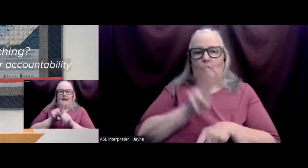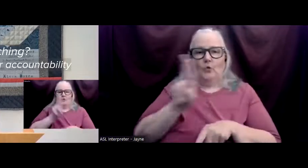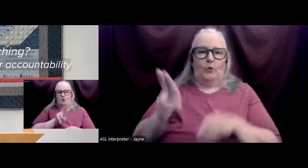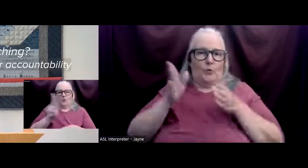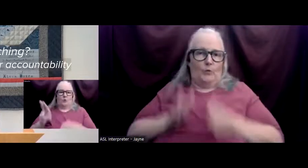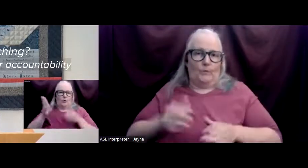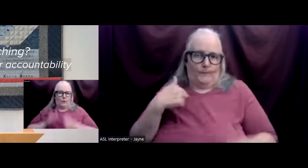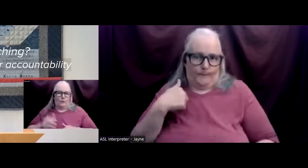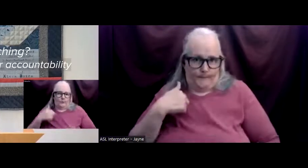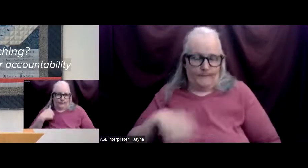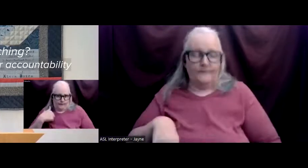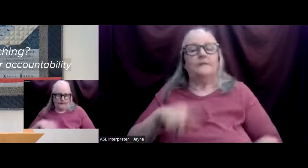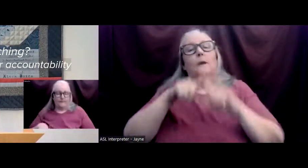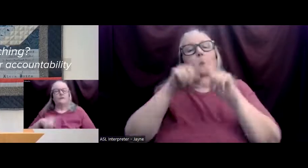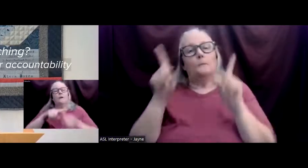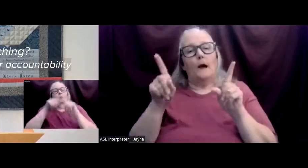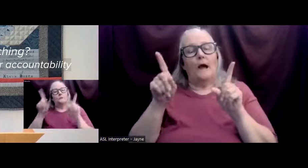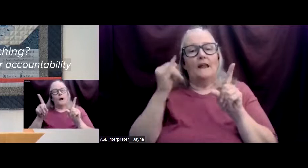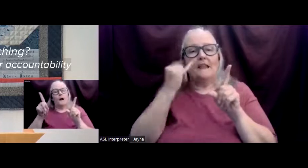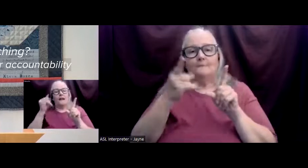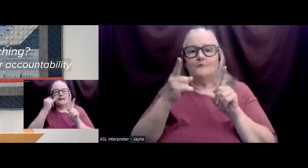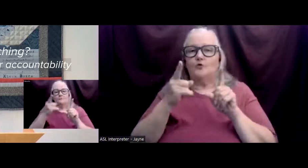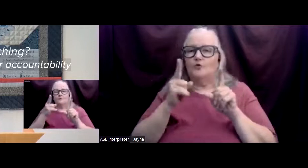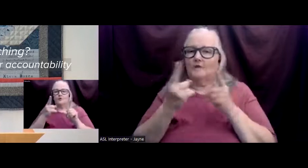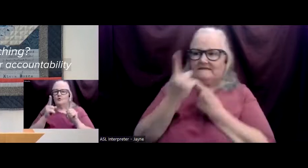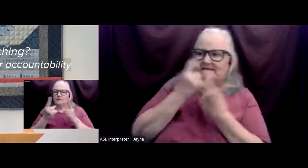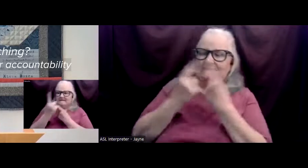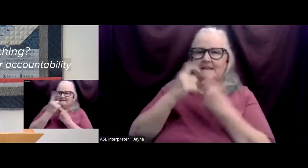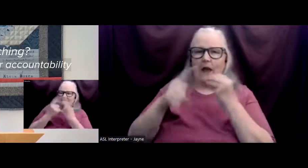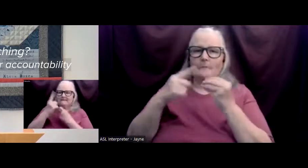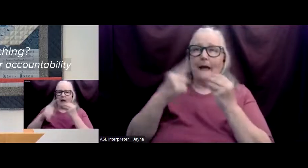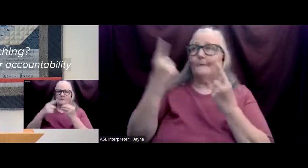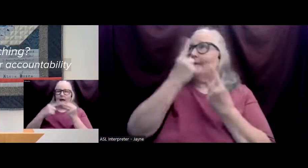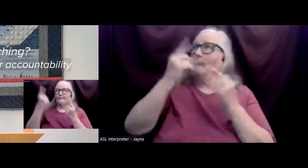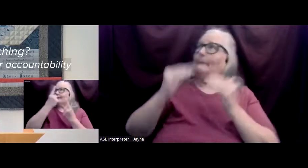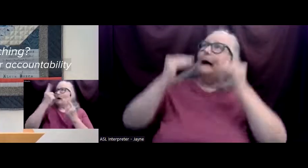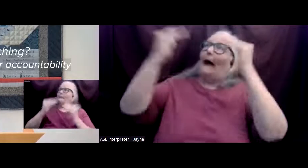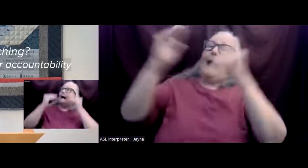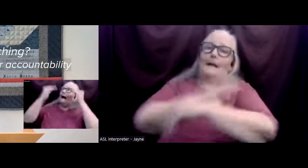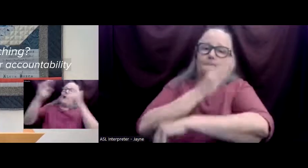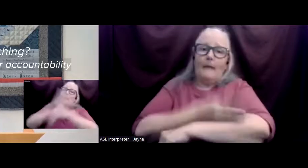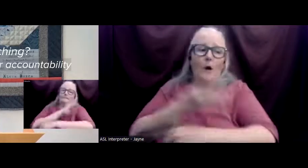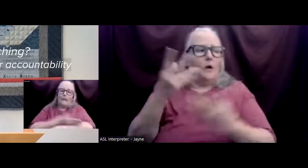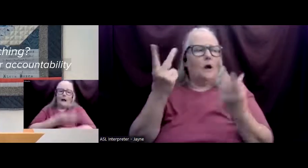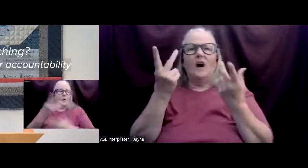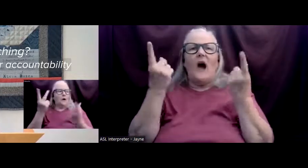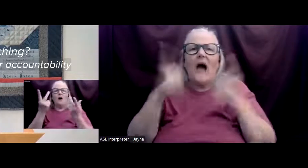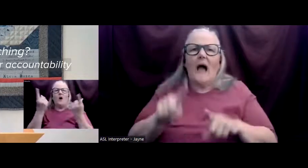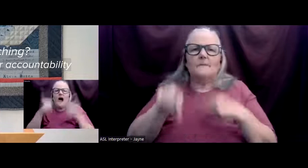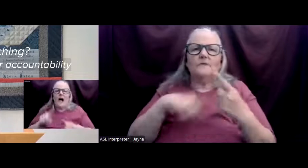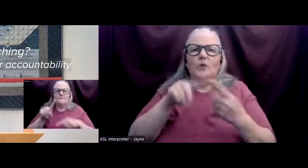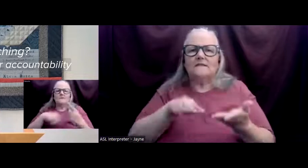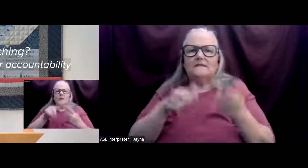Universalist. But if you push me on questions about a higher power or what happens when you die, if I'm grasping for